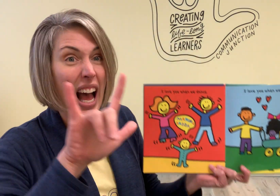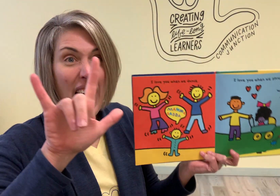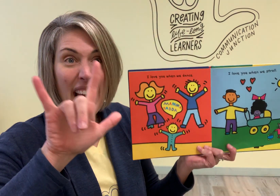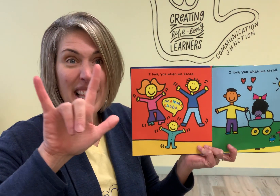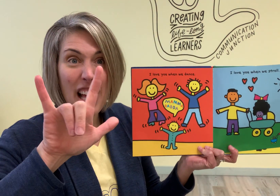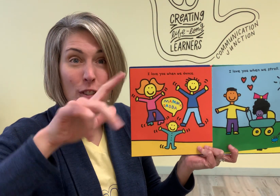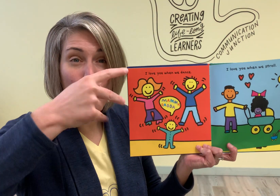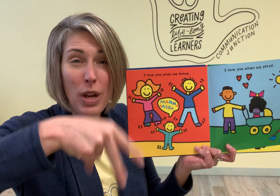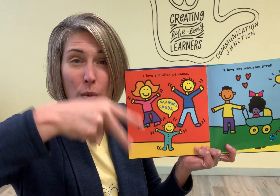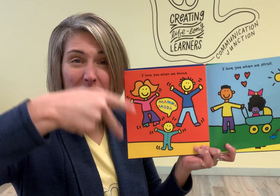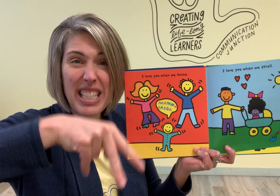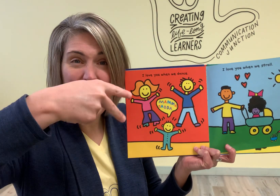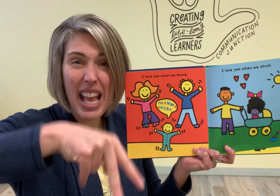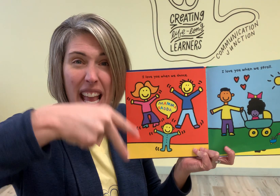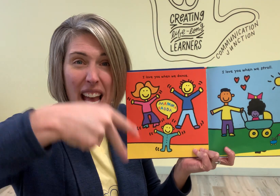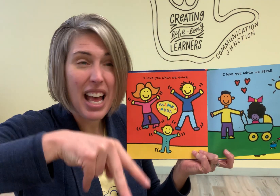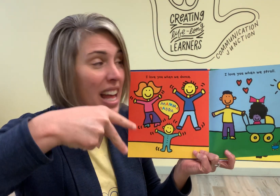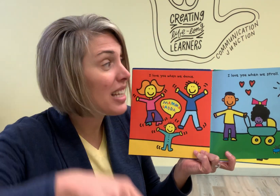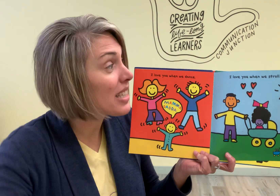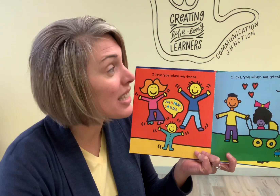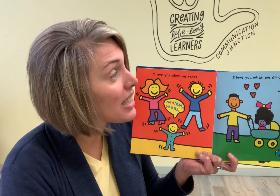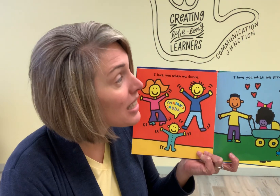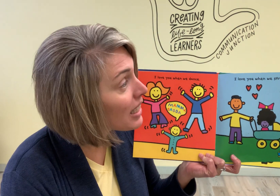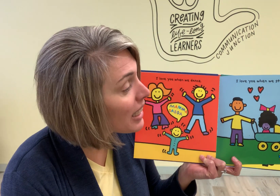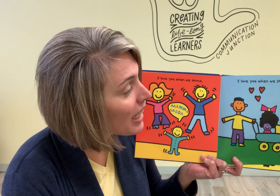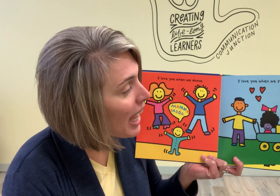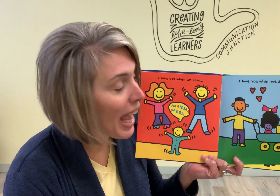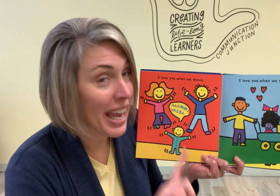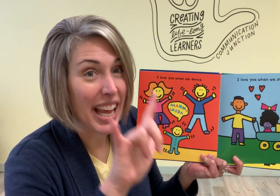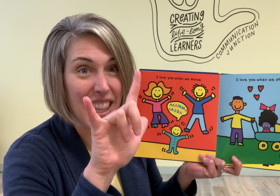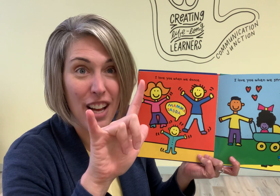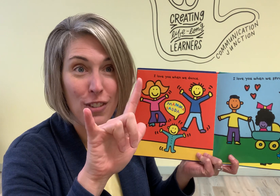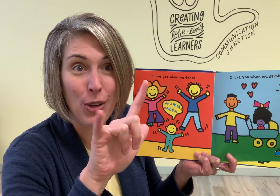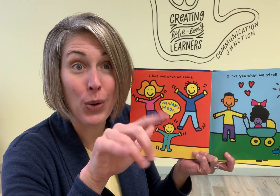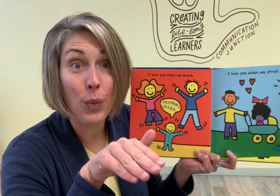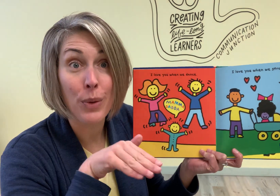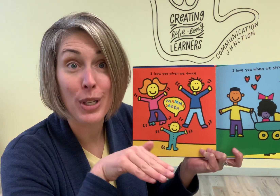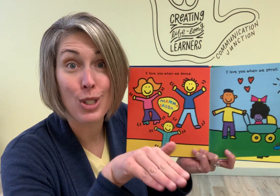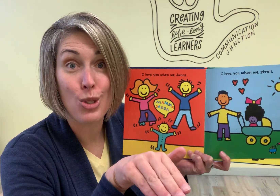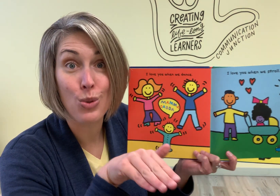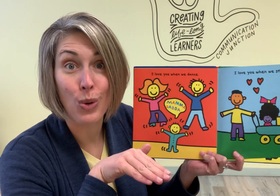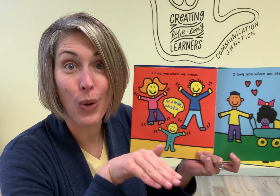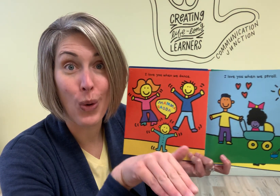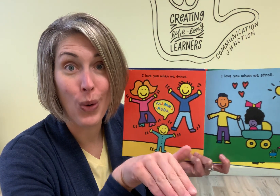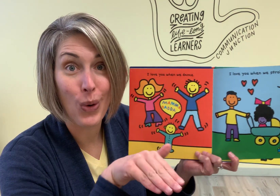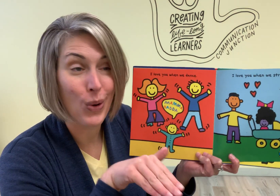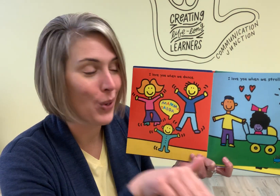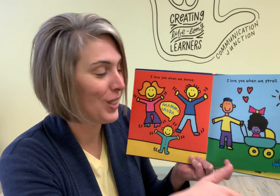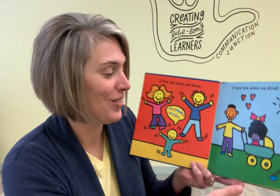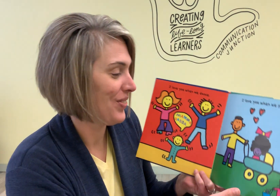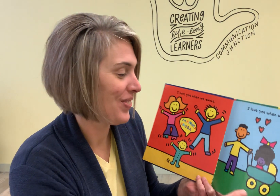I love you when we dance. And I love you when we stroll.